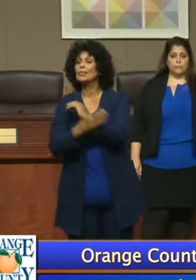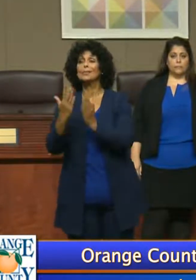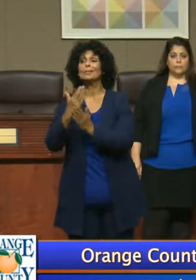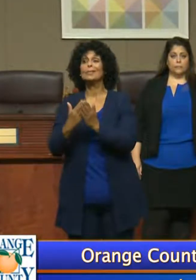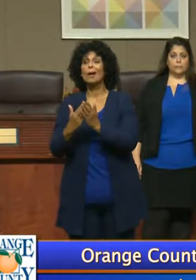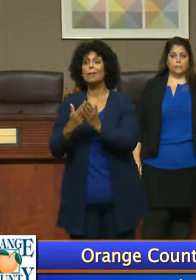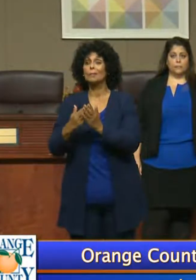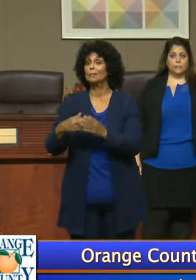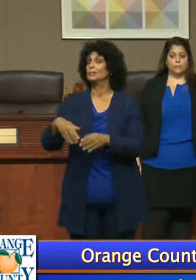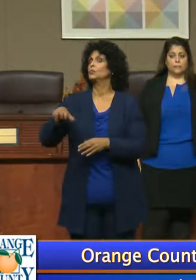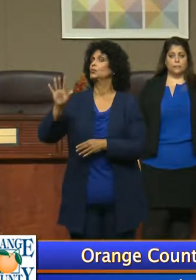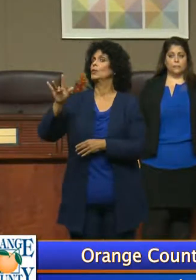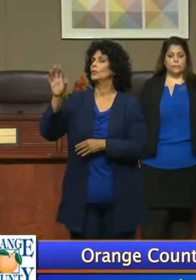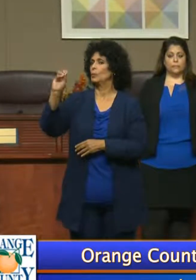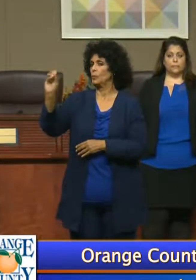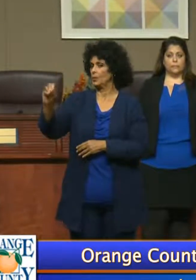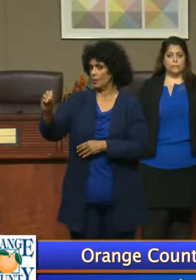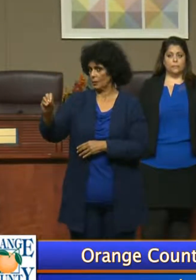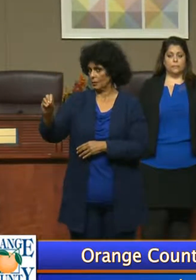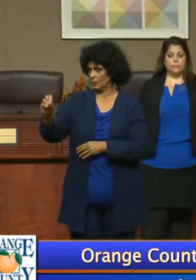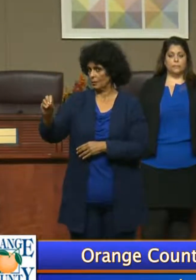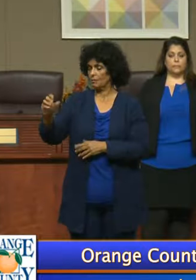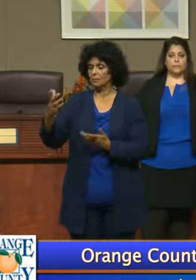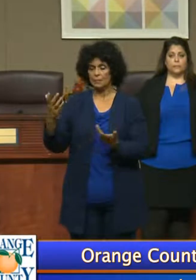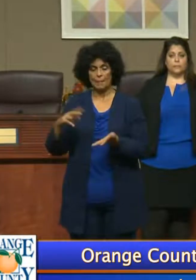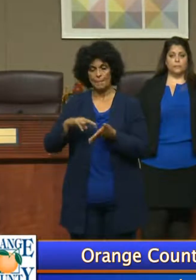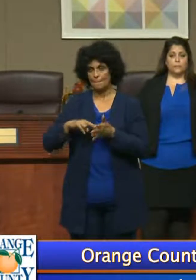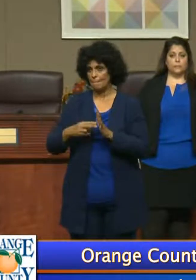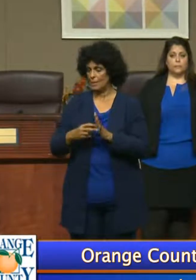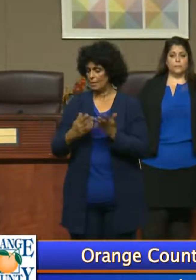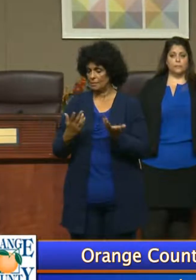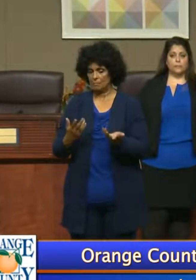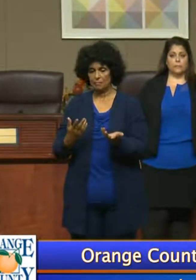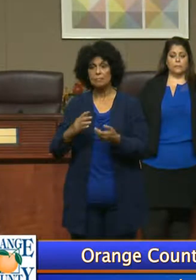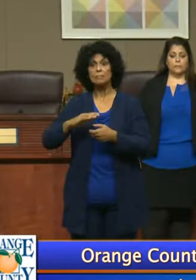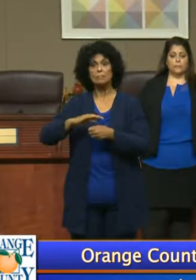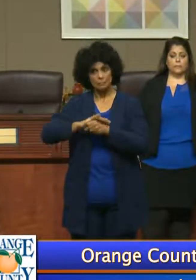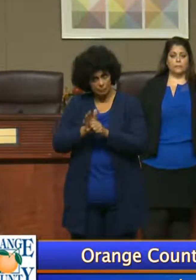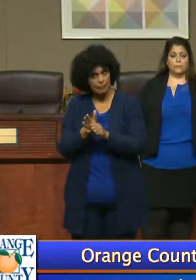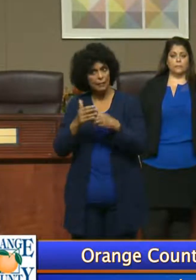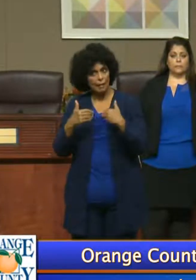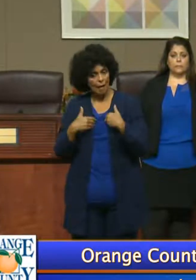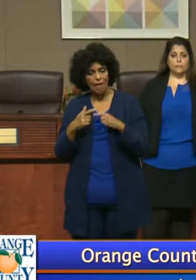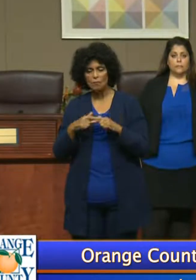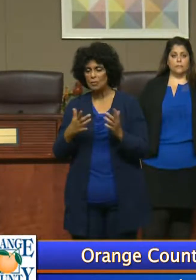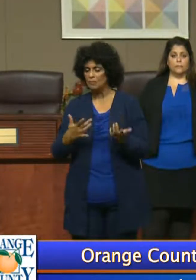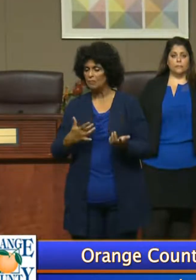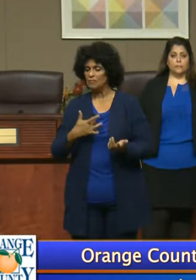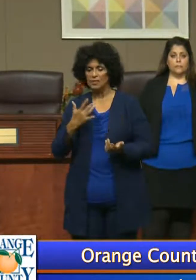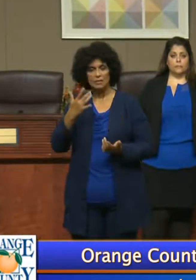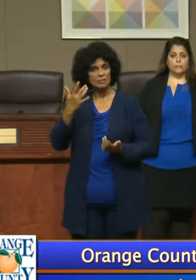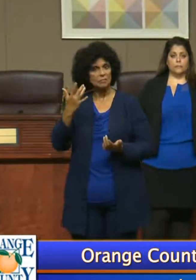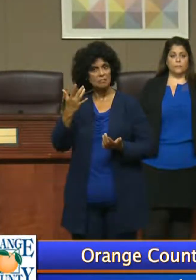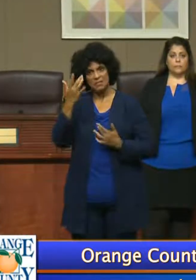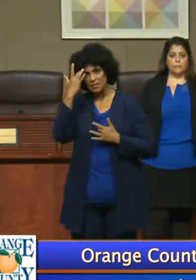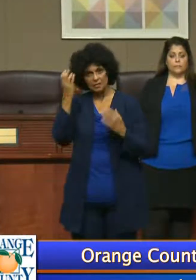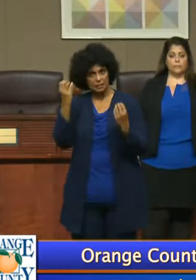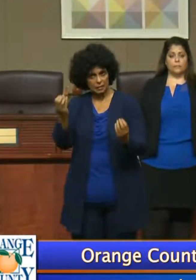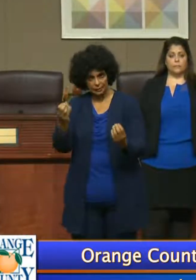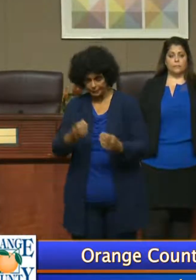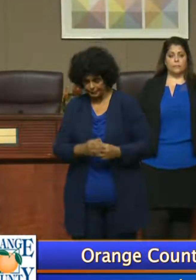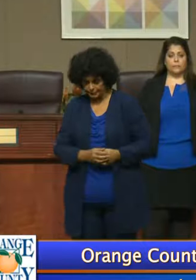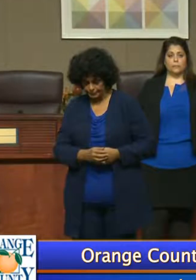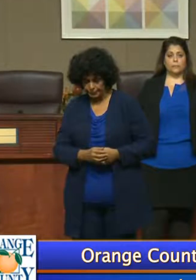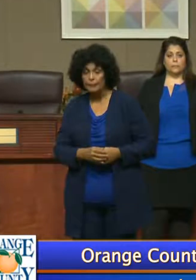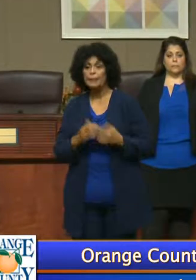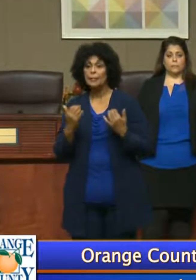25, 30%. So it's a significant number. The second part of the question, do we need to close?